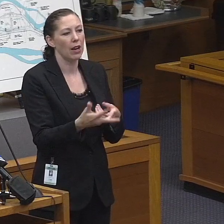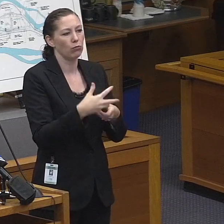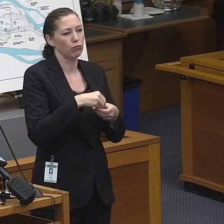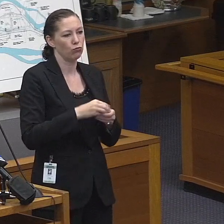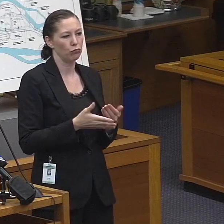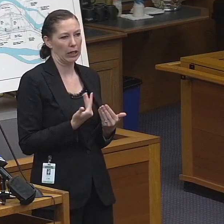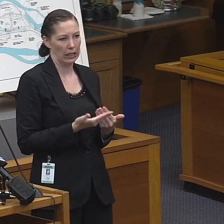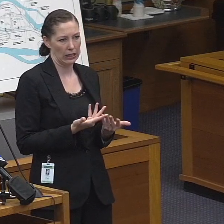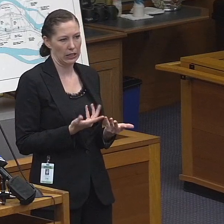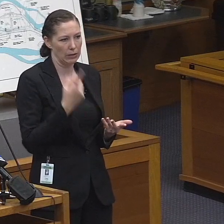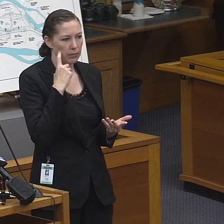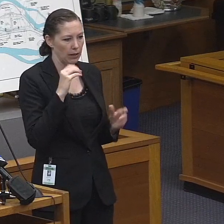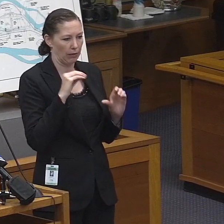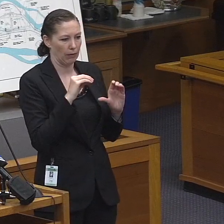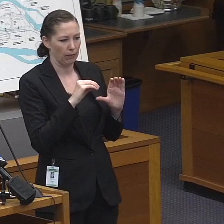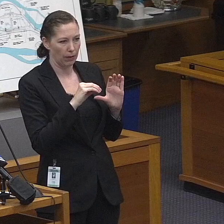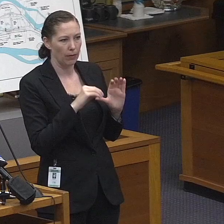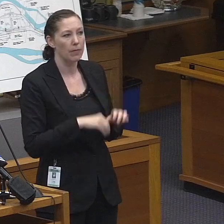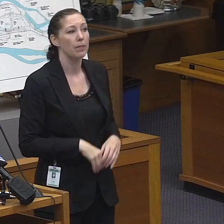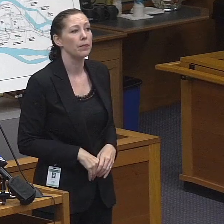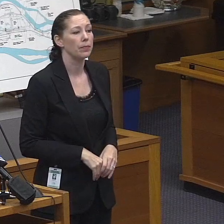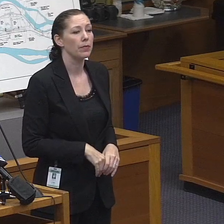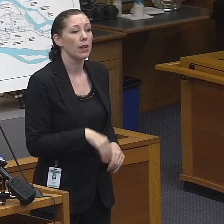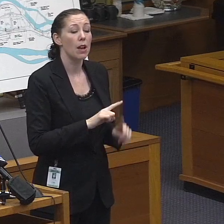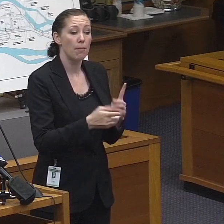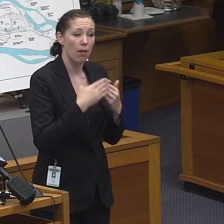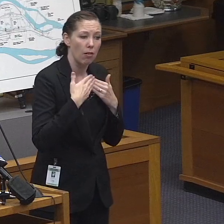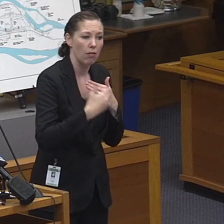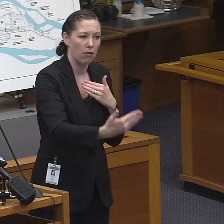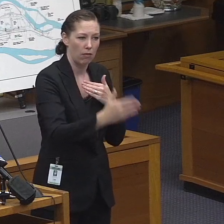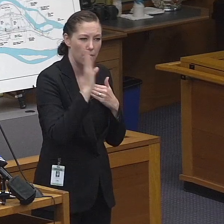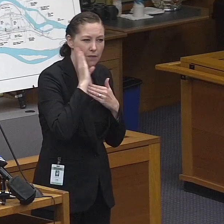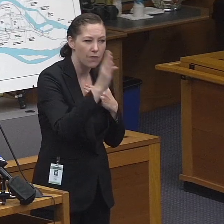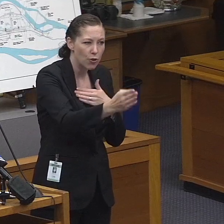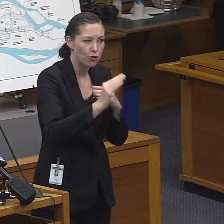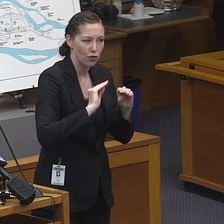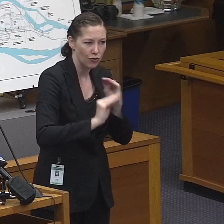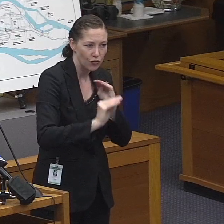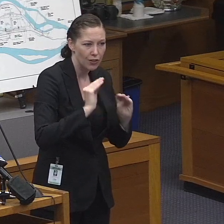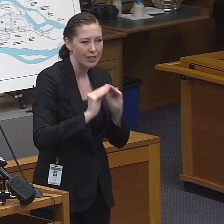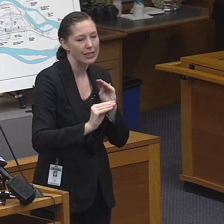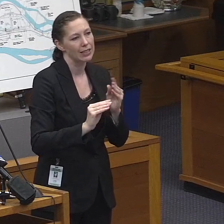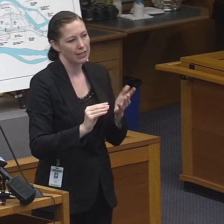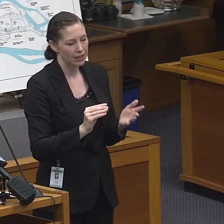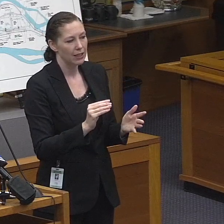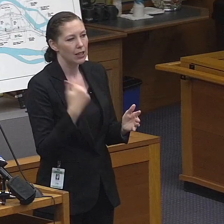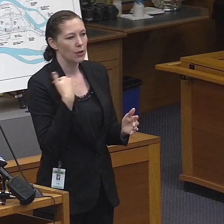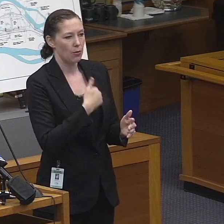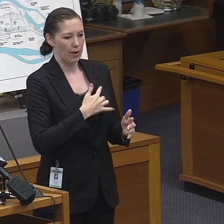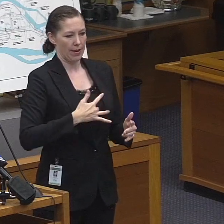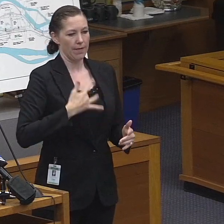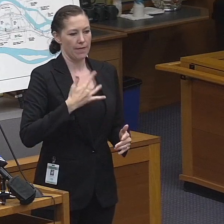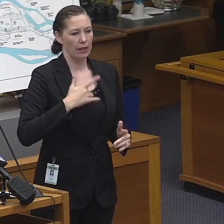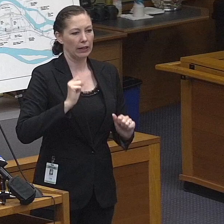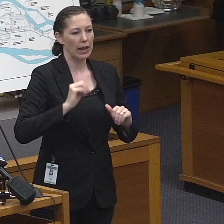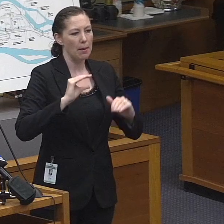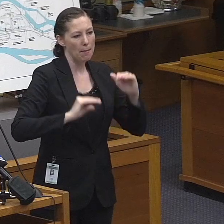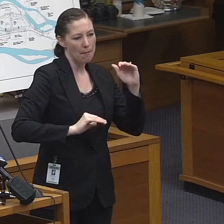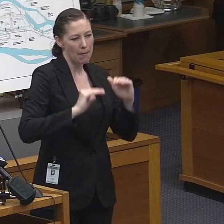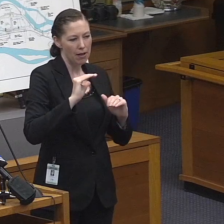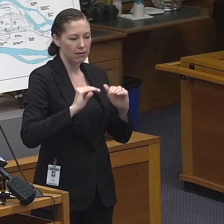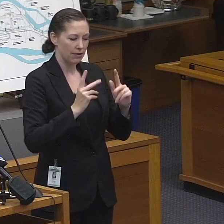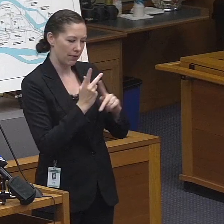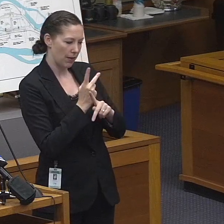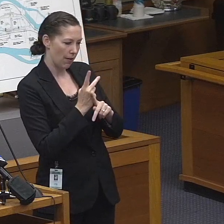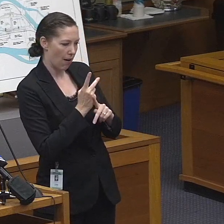within the budget, and then the longer costs, can be absorbed. We're studying to see if we